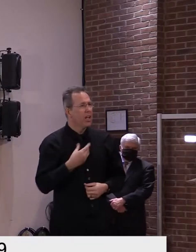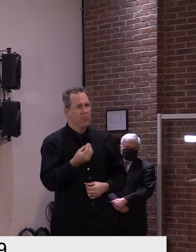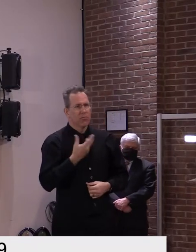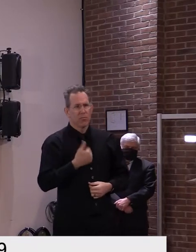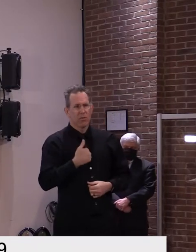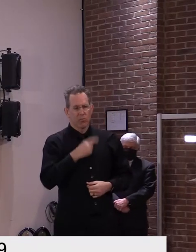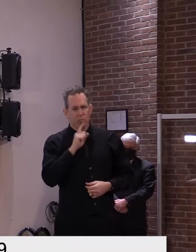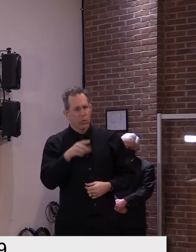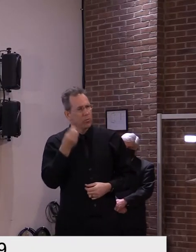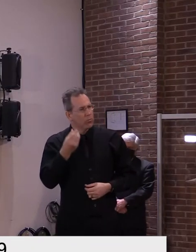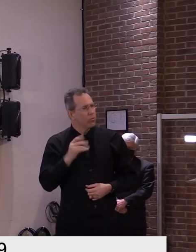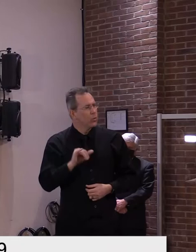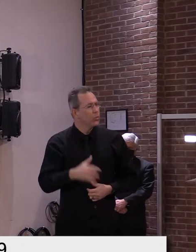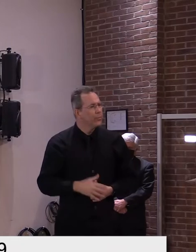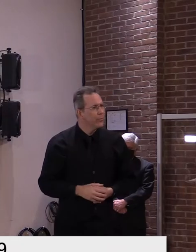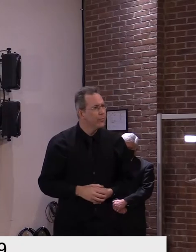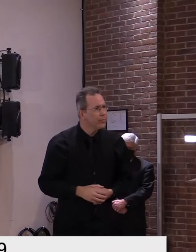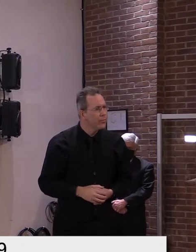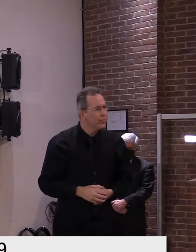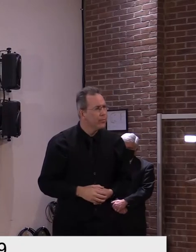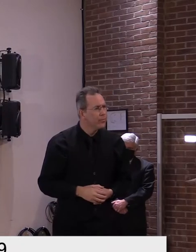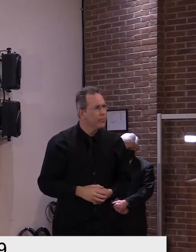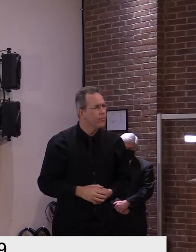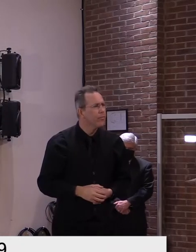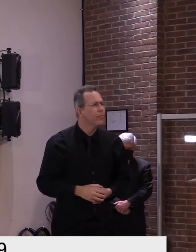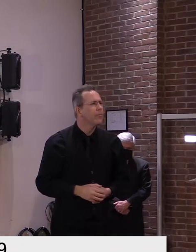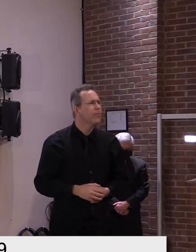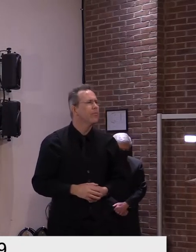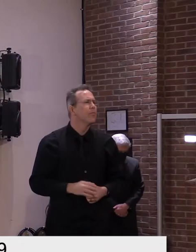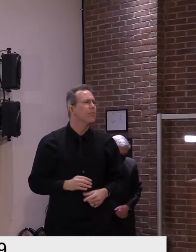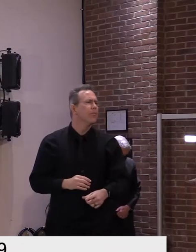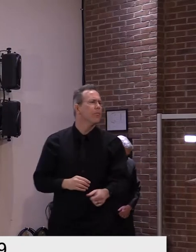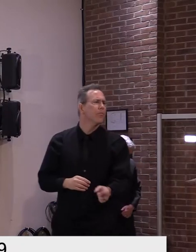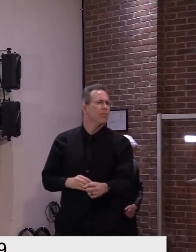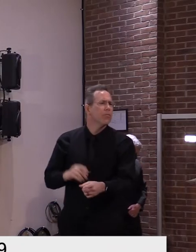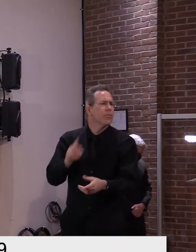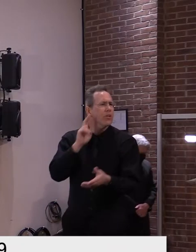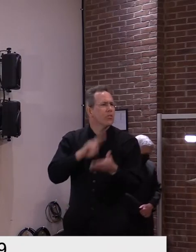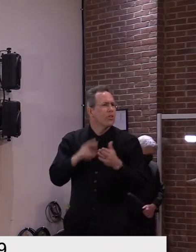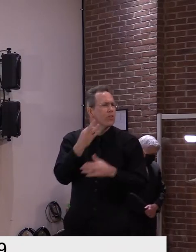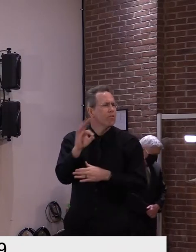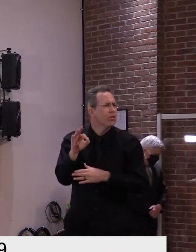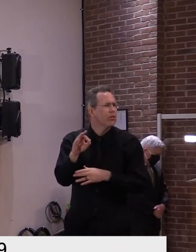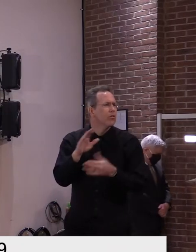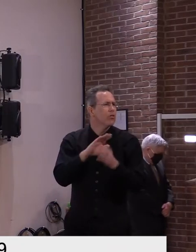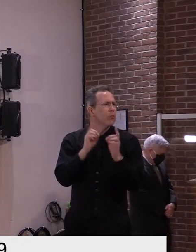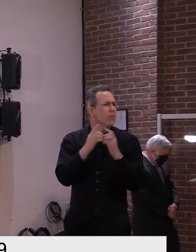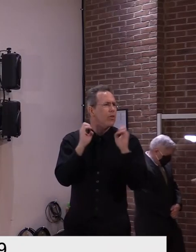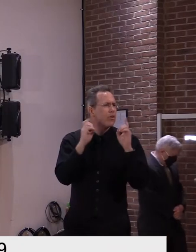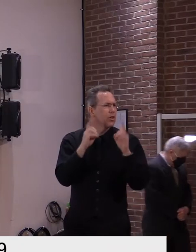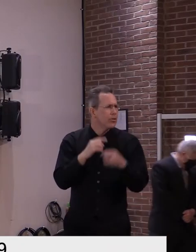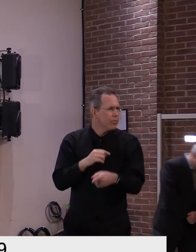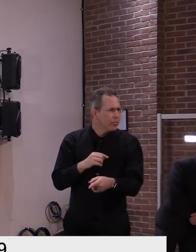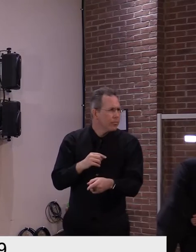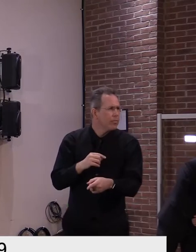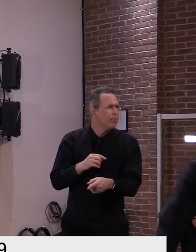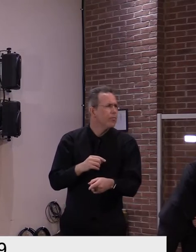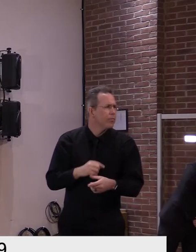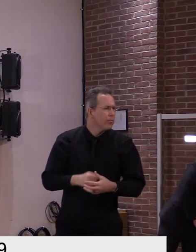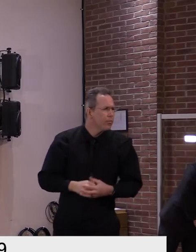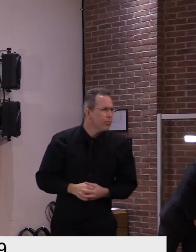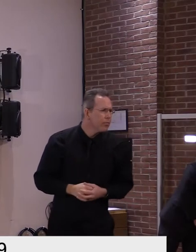And a quick question for Secretary French as well. Secretary French, Senate Education Committee passed